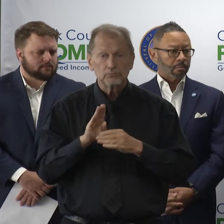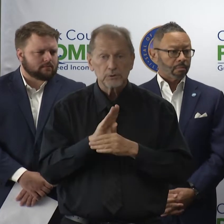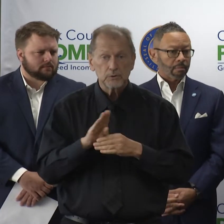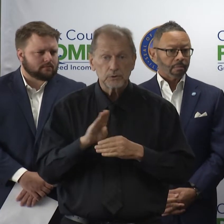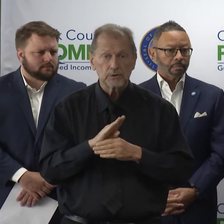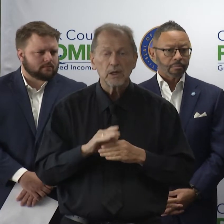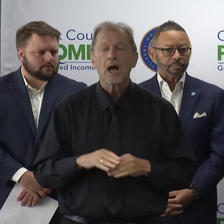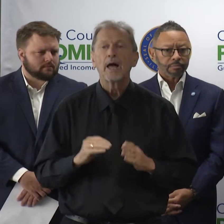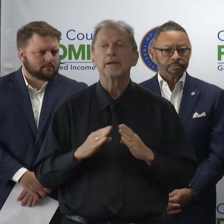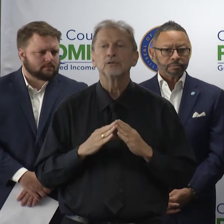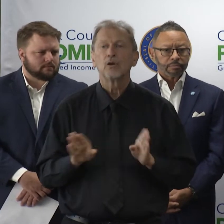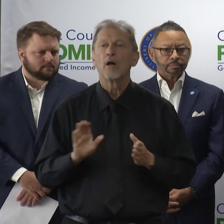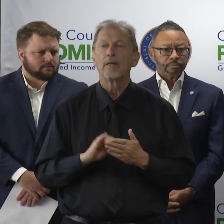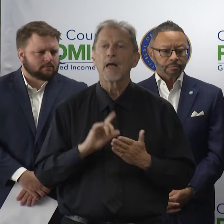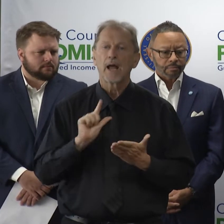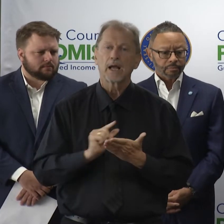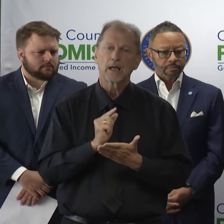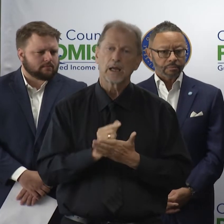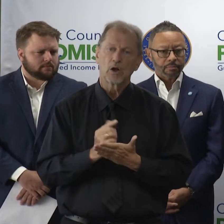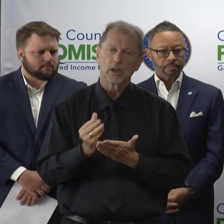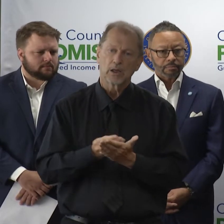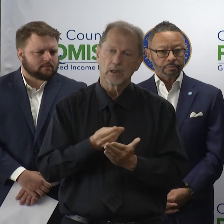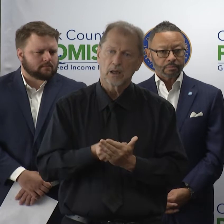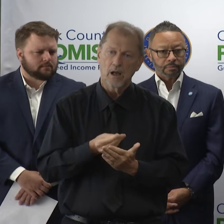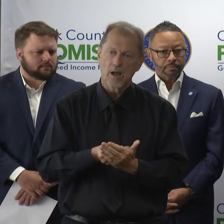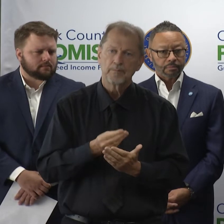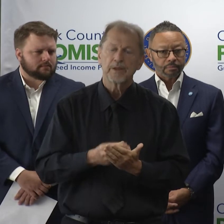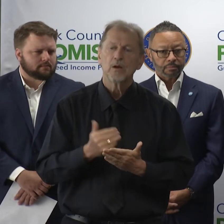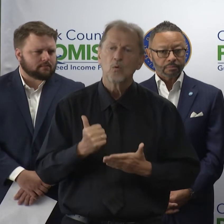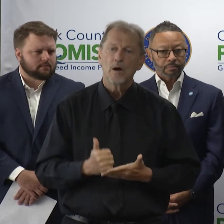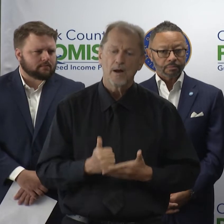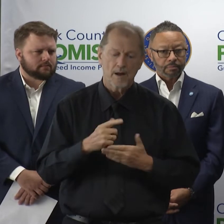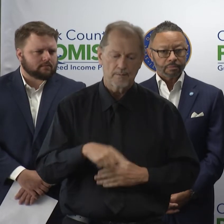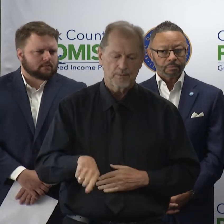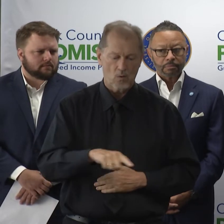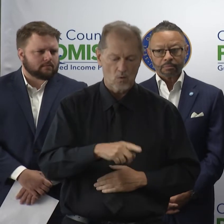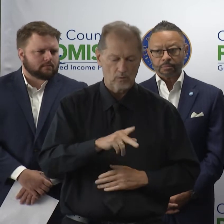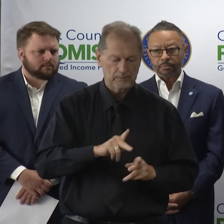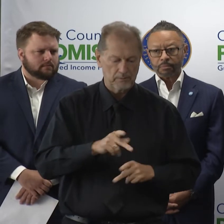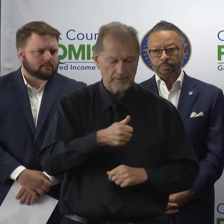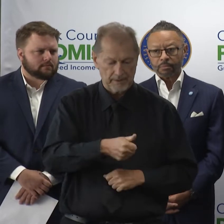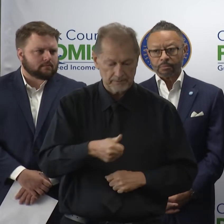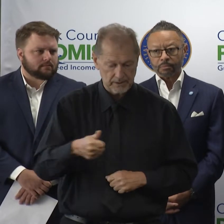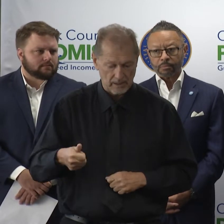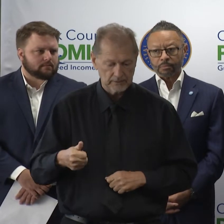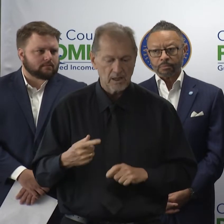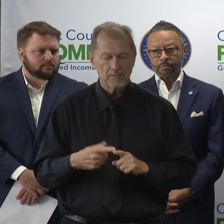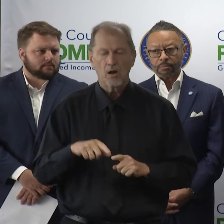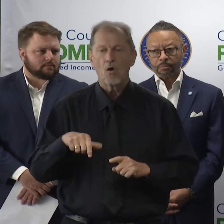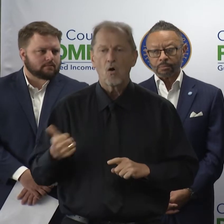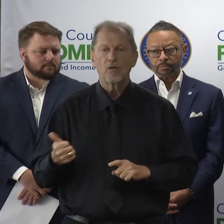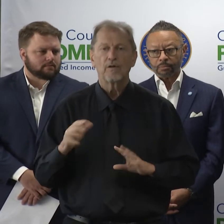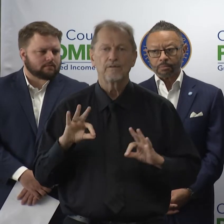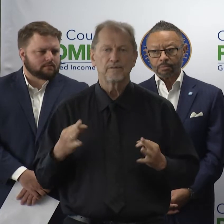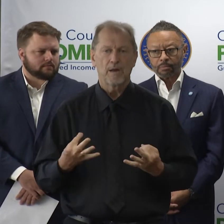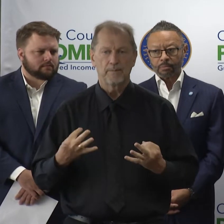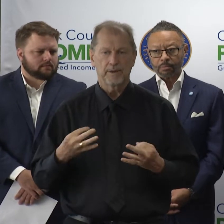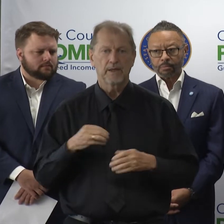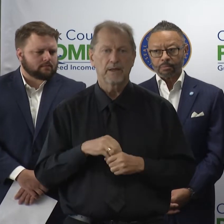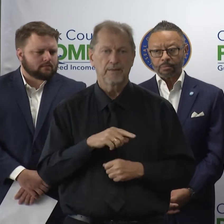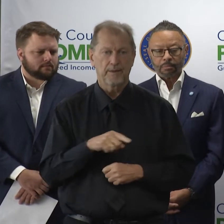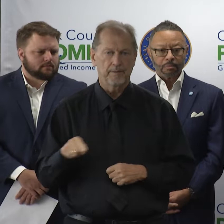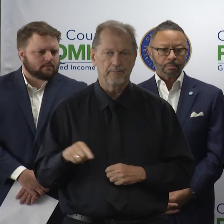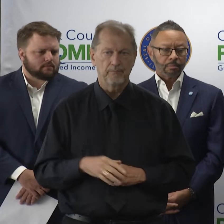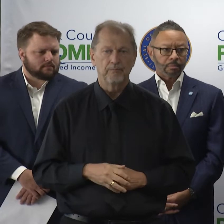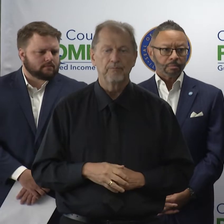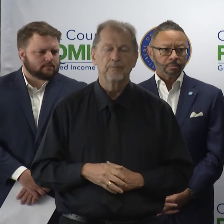across the board, a guaranteed income leads to better outcomes for the participants themselves and others in their household. To put